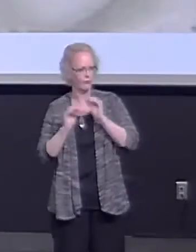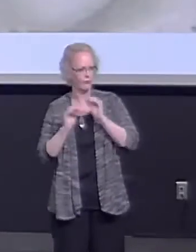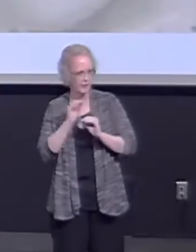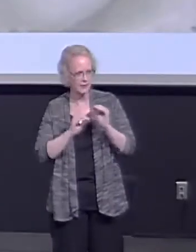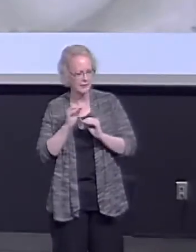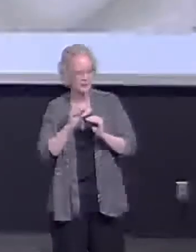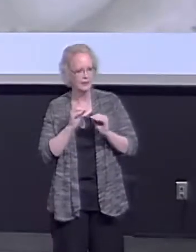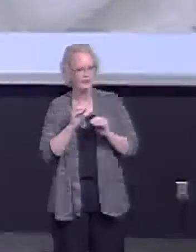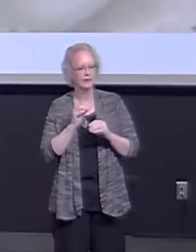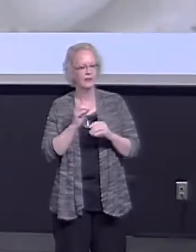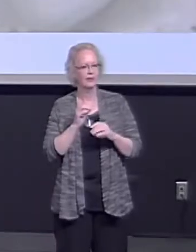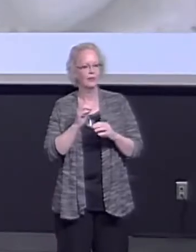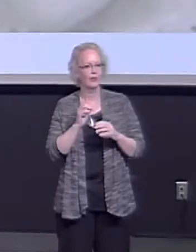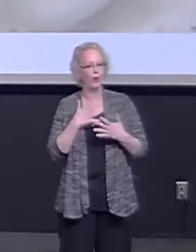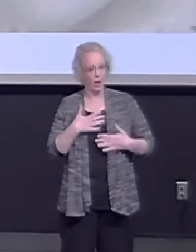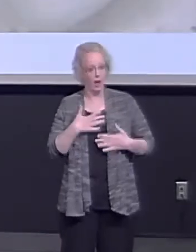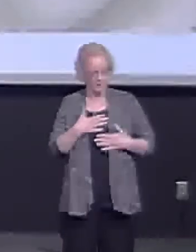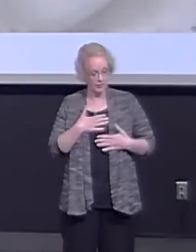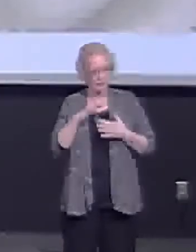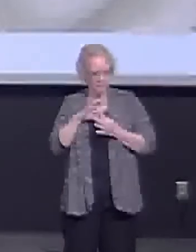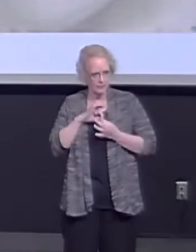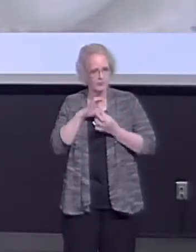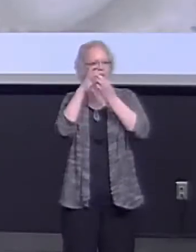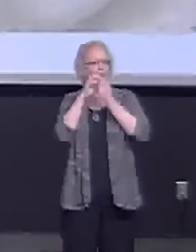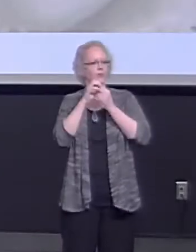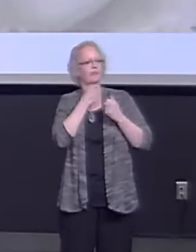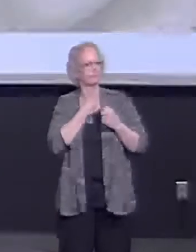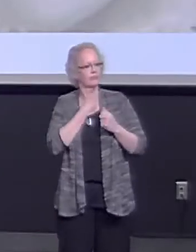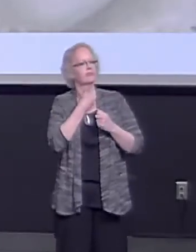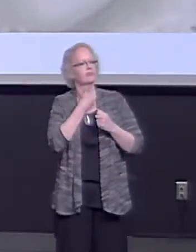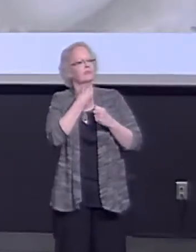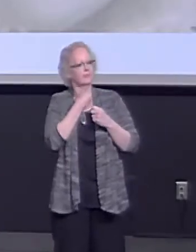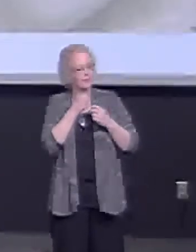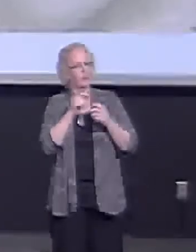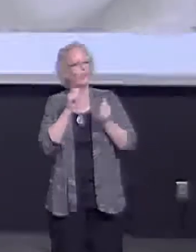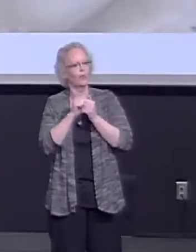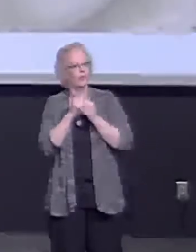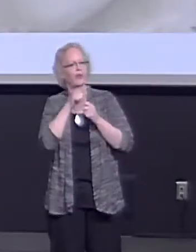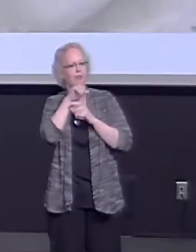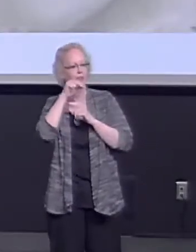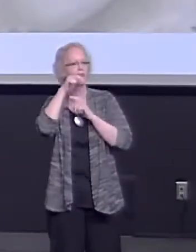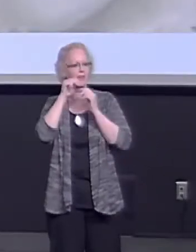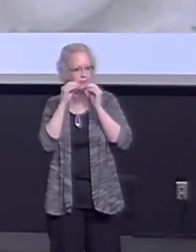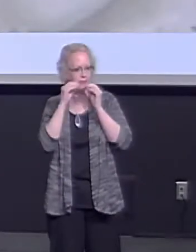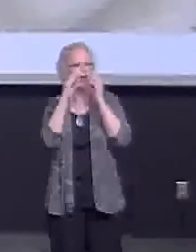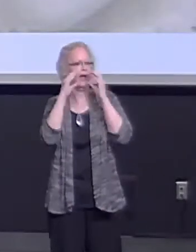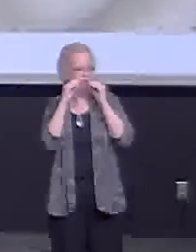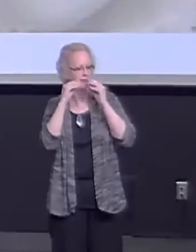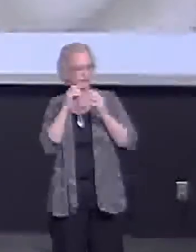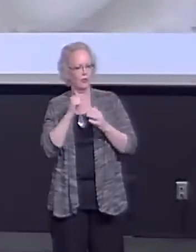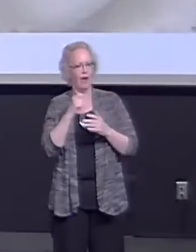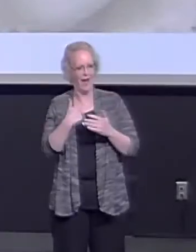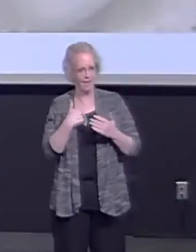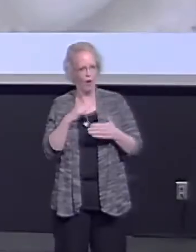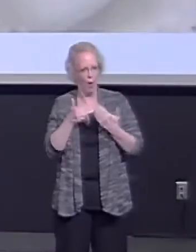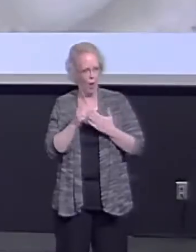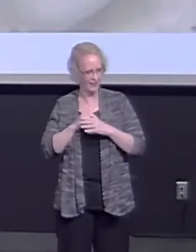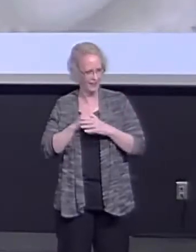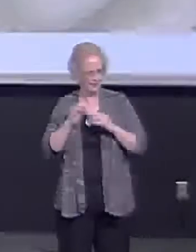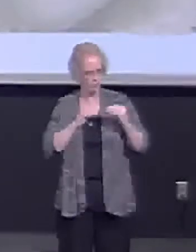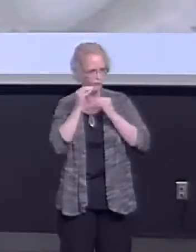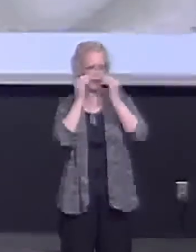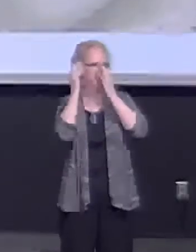activate their lungs and the vocal cord, the larynx, and so on. So there are 3 moving parts already that allow us